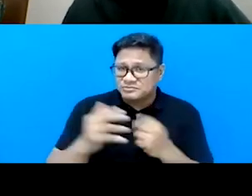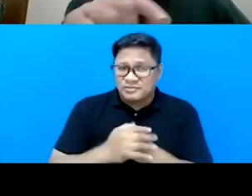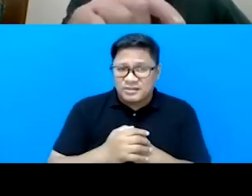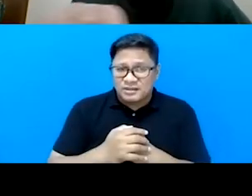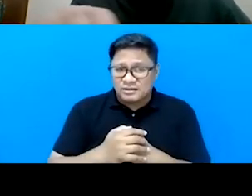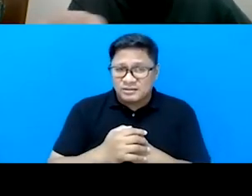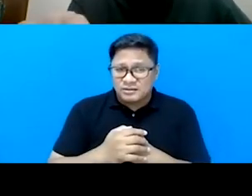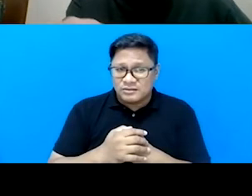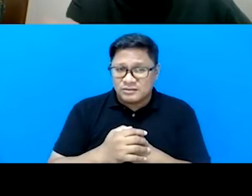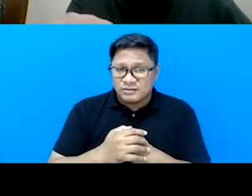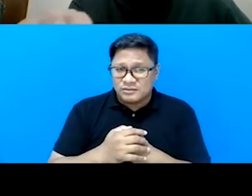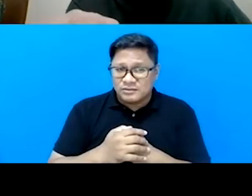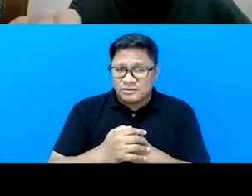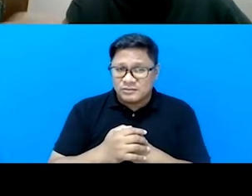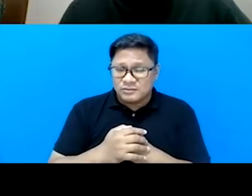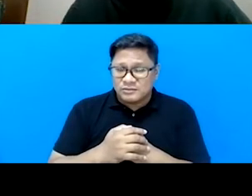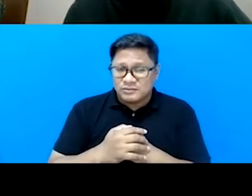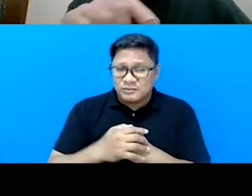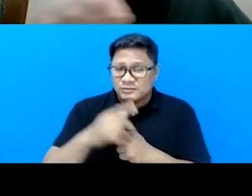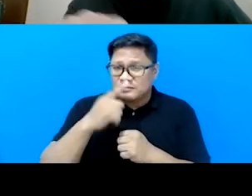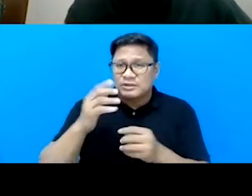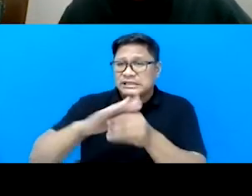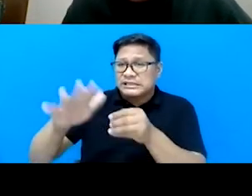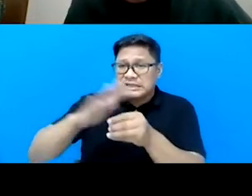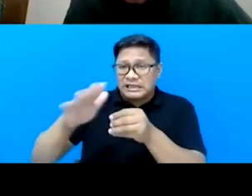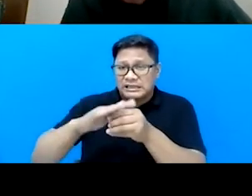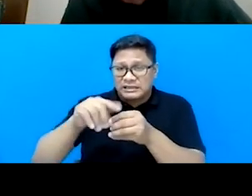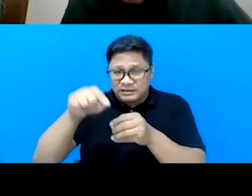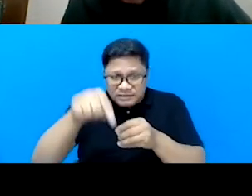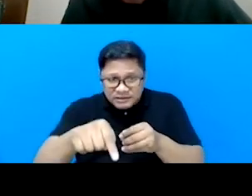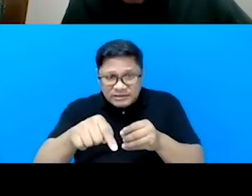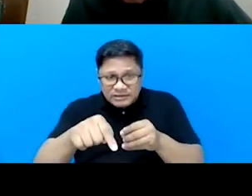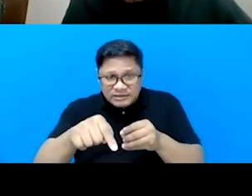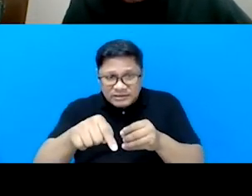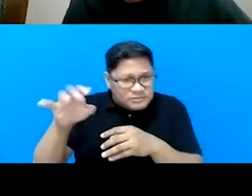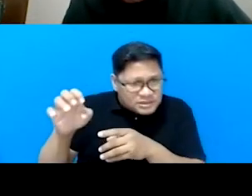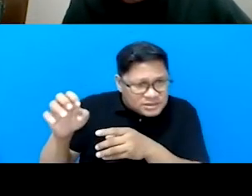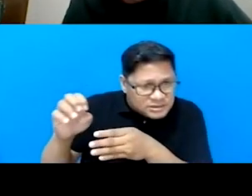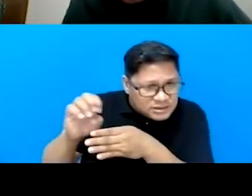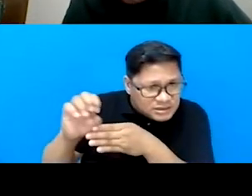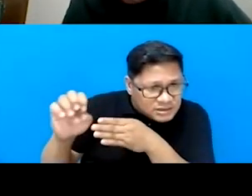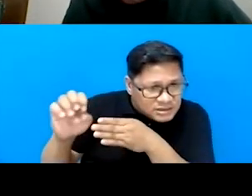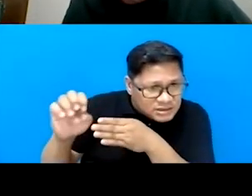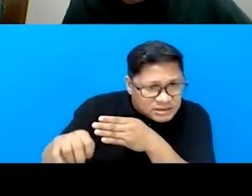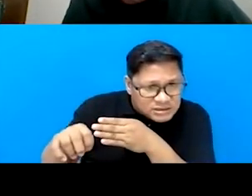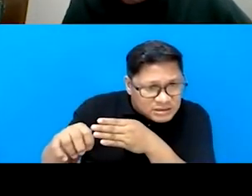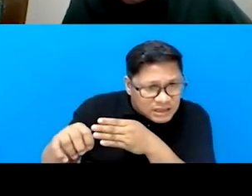because there's enough space to write it in after Kyla.